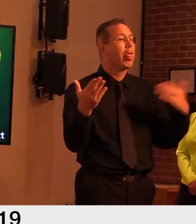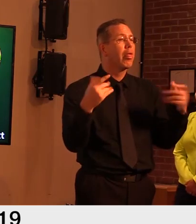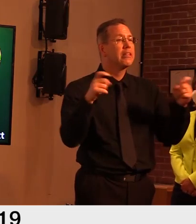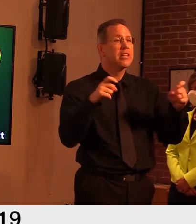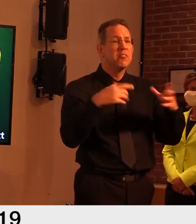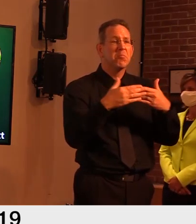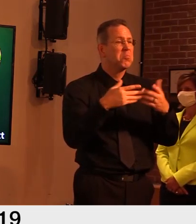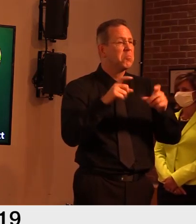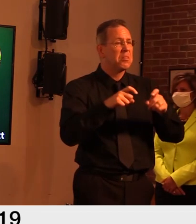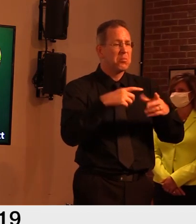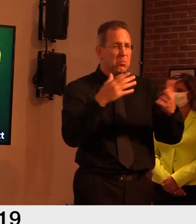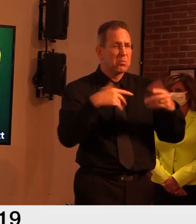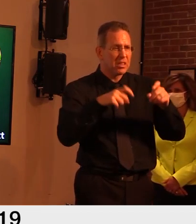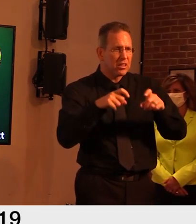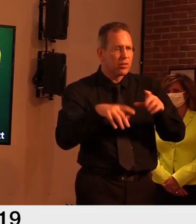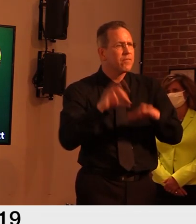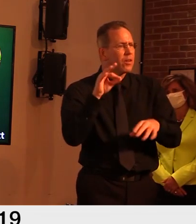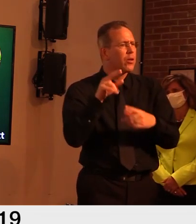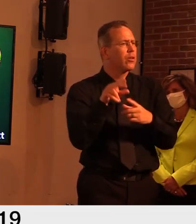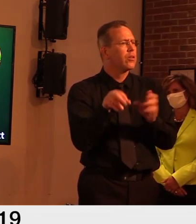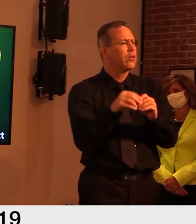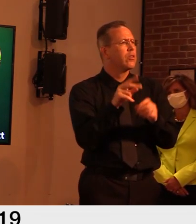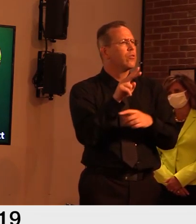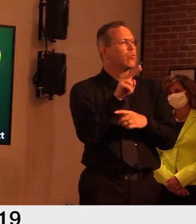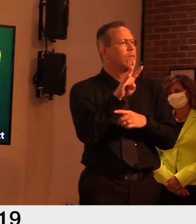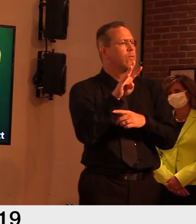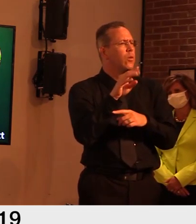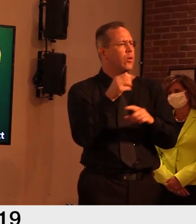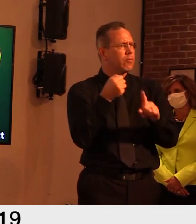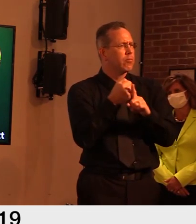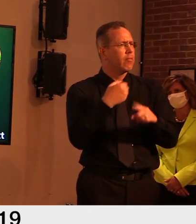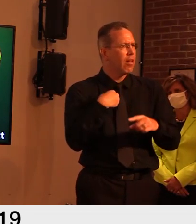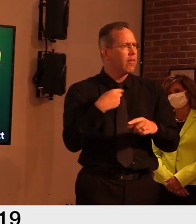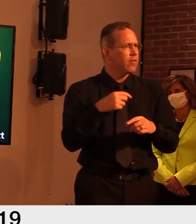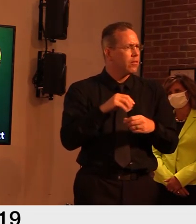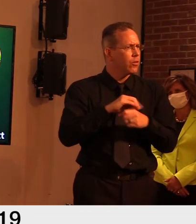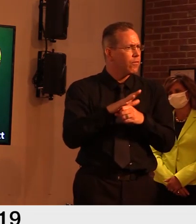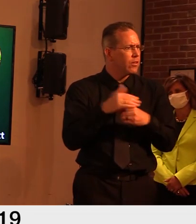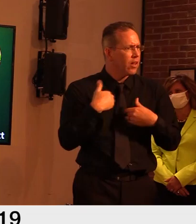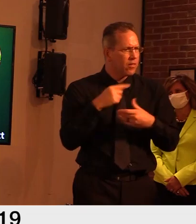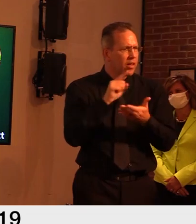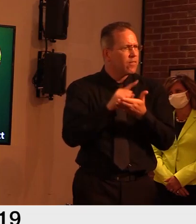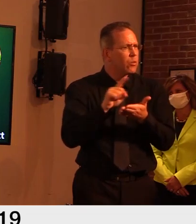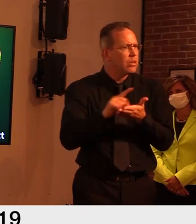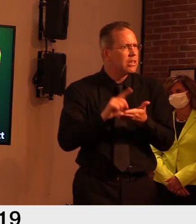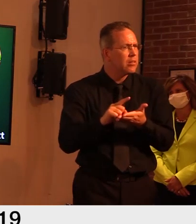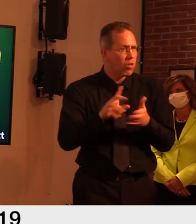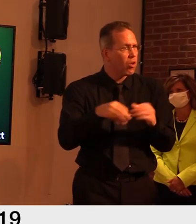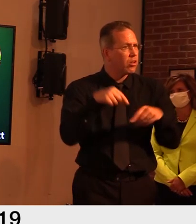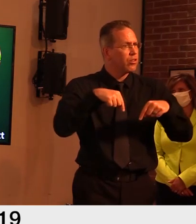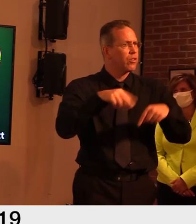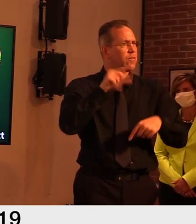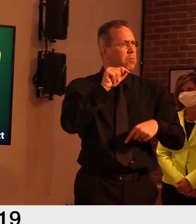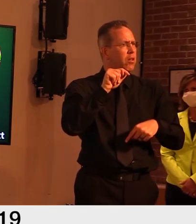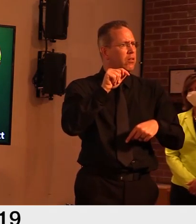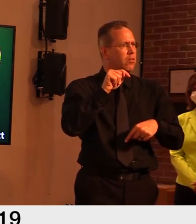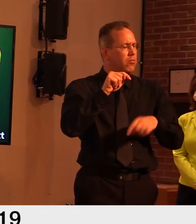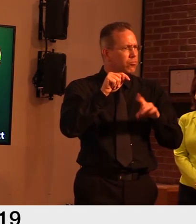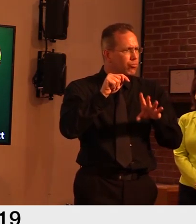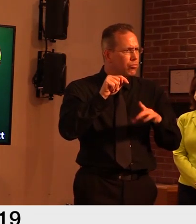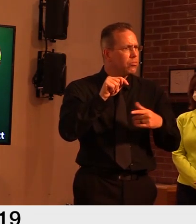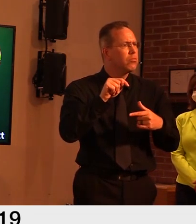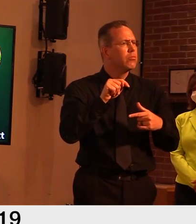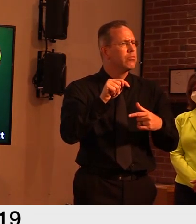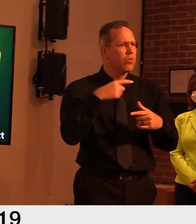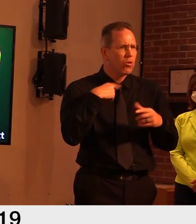the weeks before the outbreak, showing that with a testing strategy that allowed anybody to